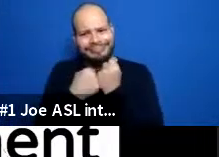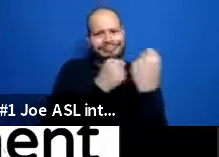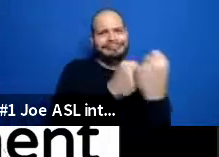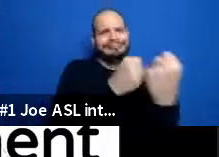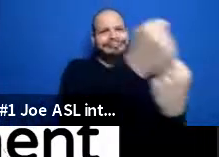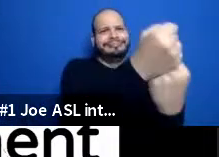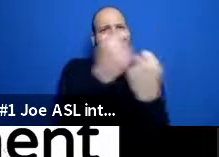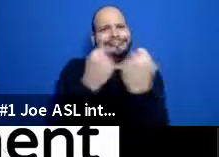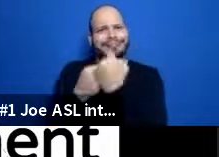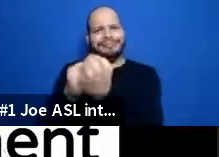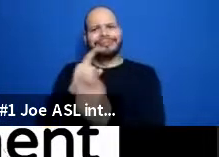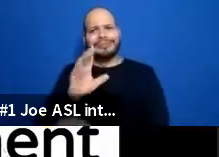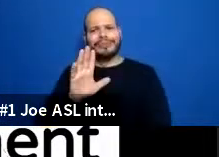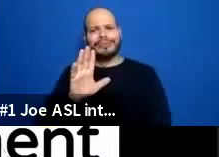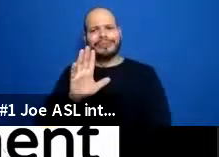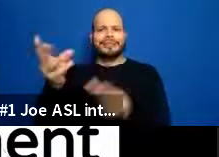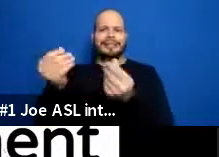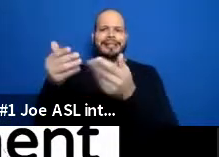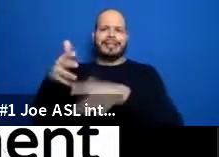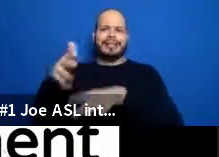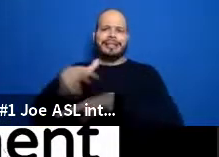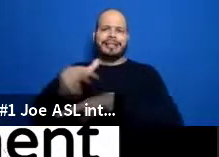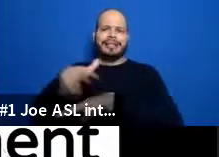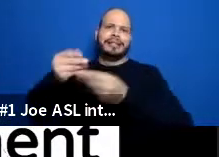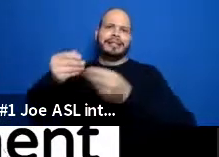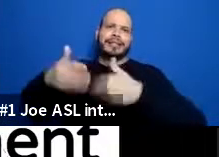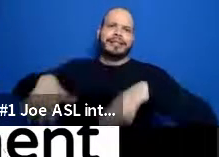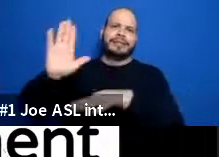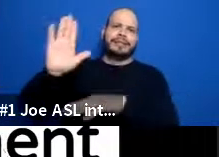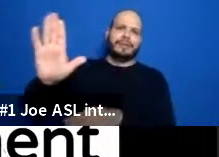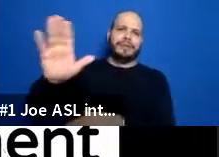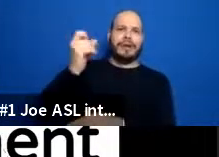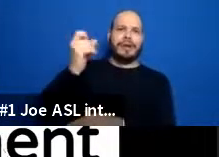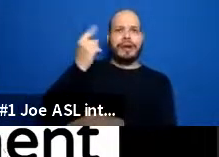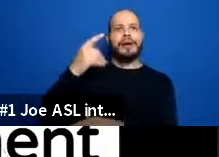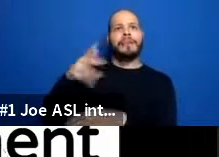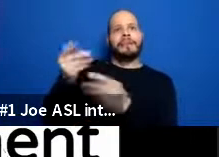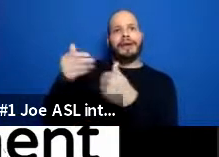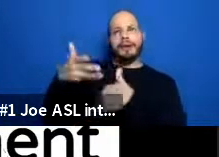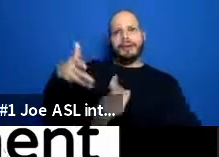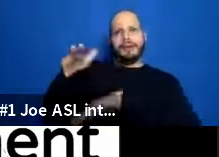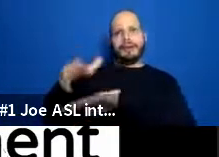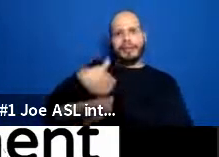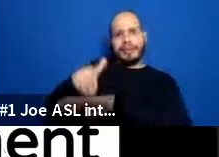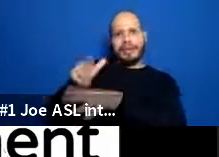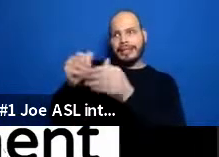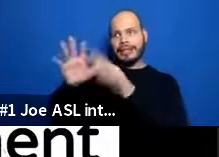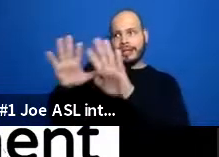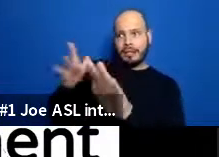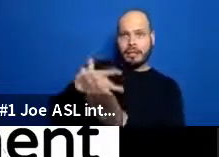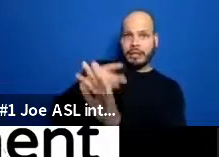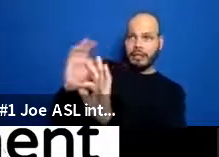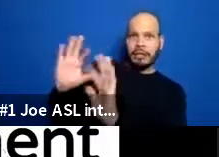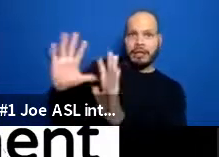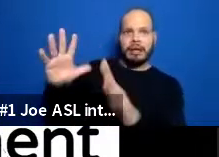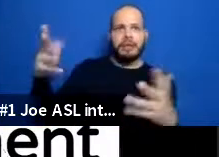you also join us in committing to take action to be in solidarity with all Native people wherever you